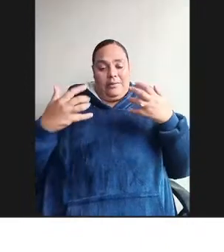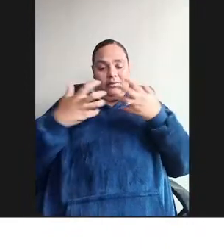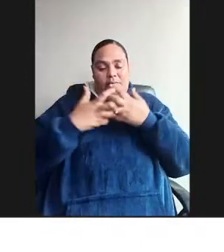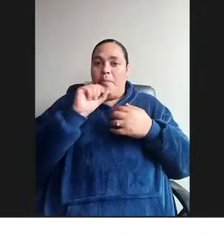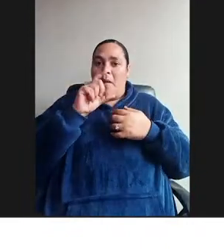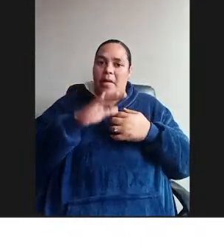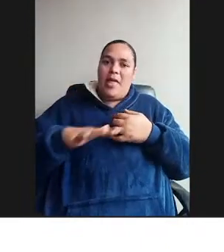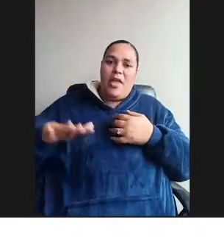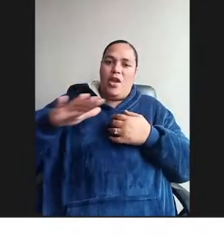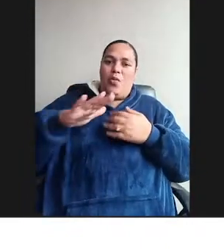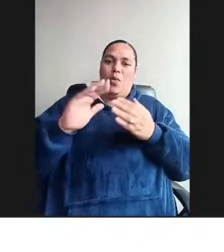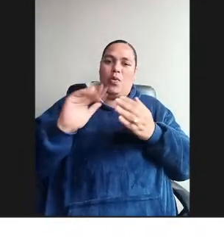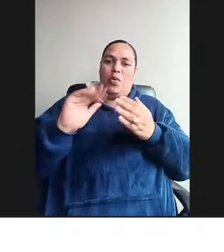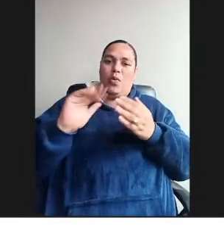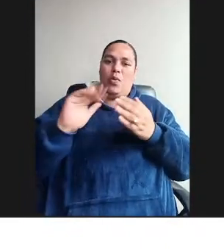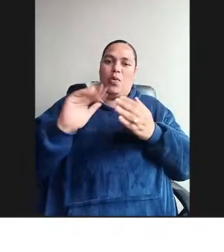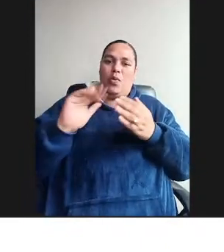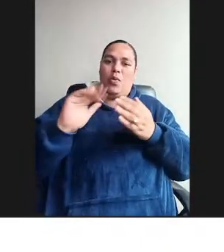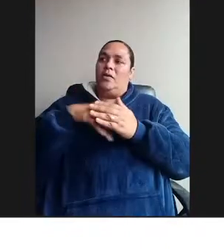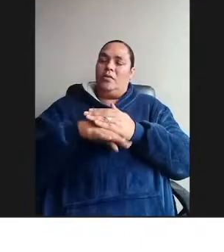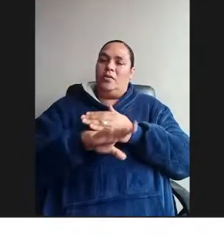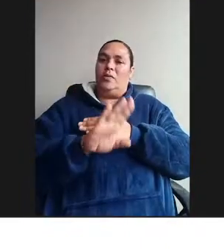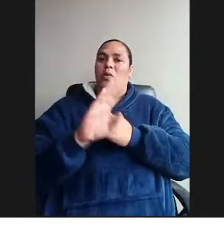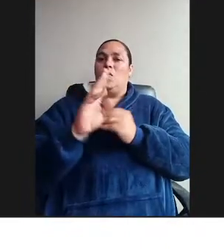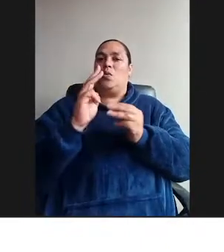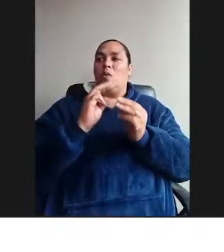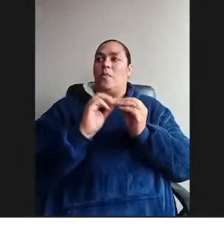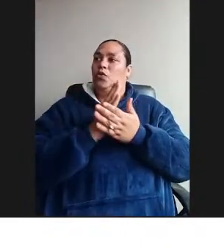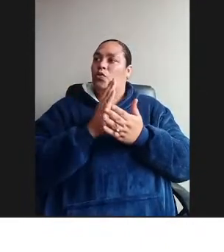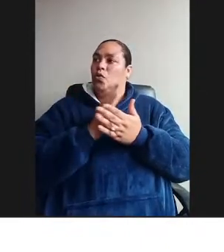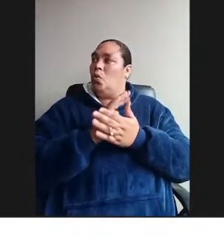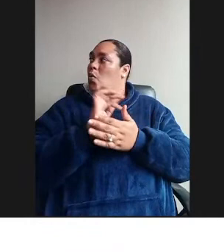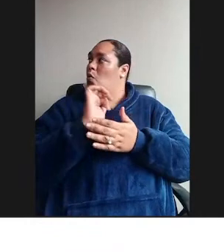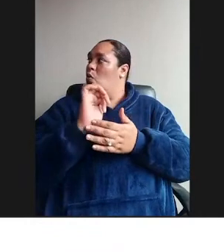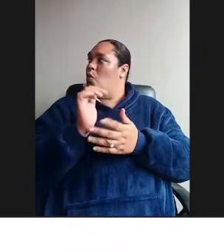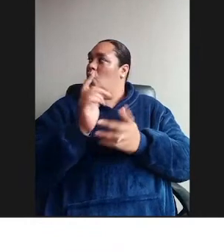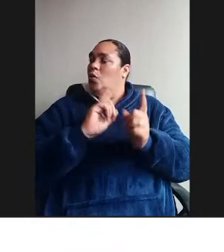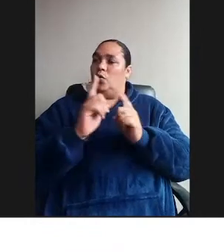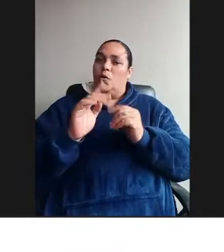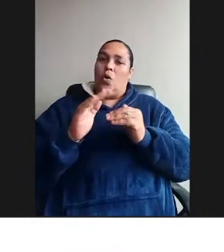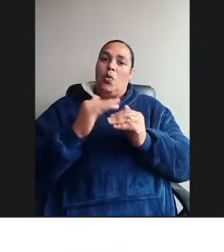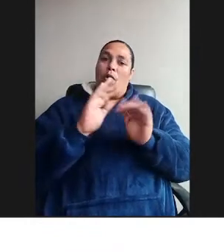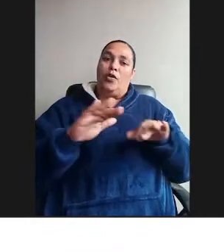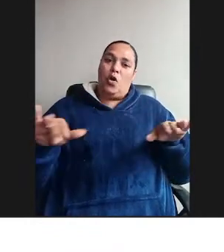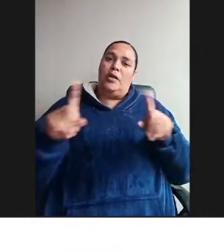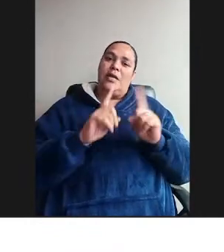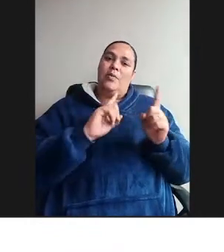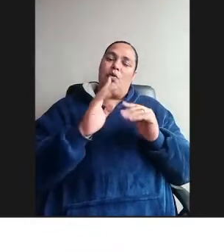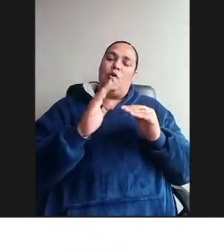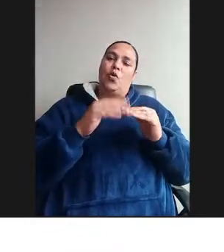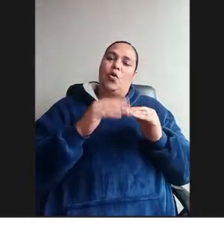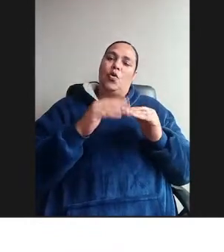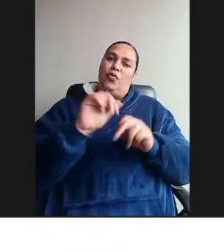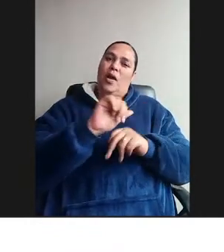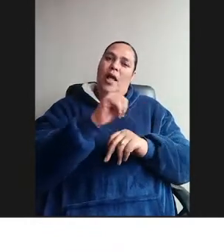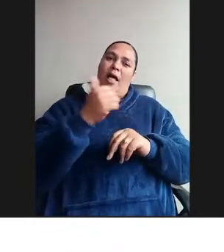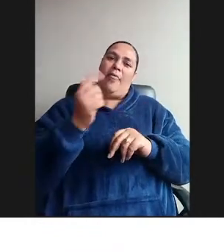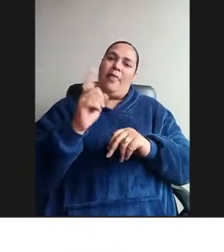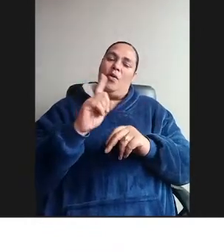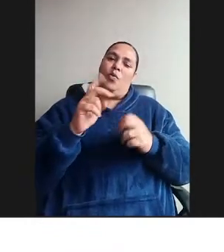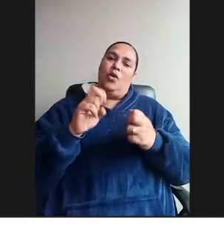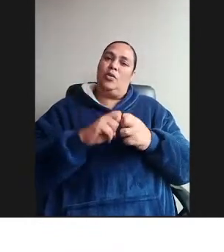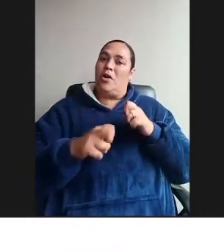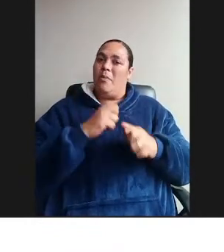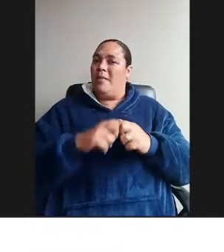as you go through, making sure that as you talk to those kids, you talk to the issues that are problematic